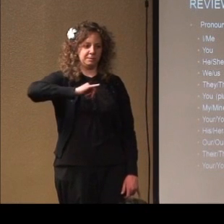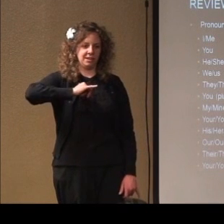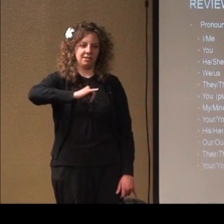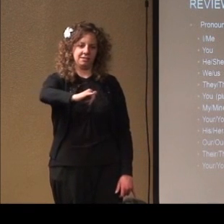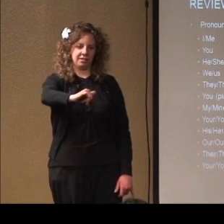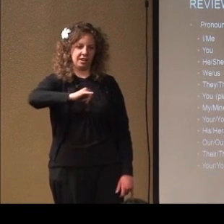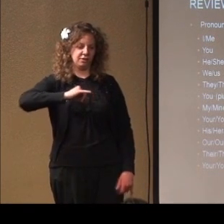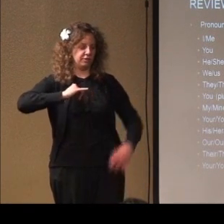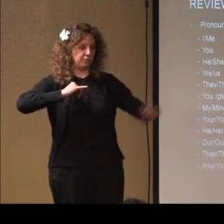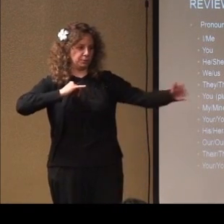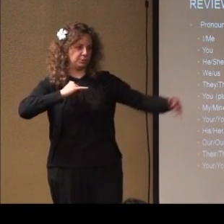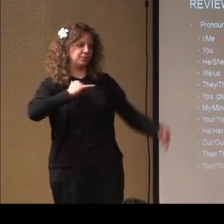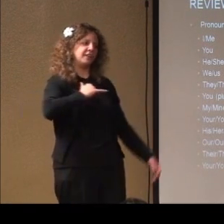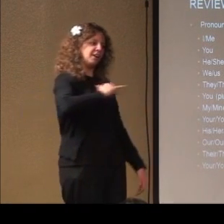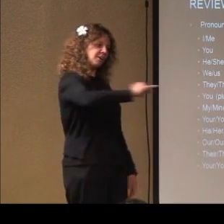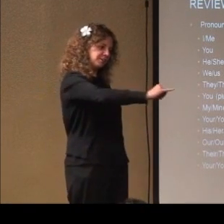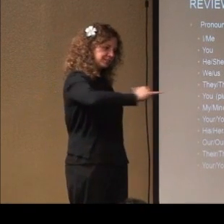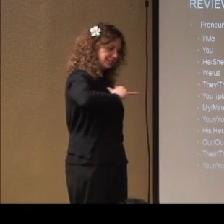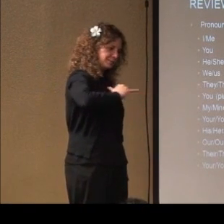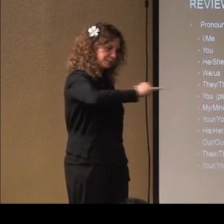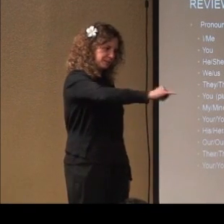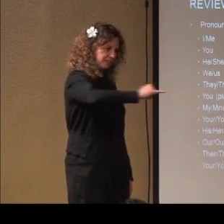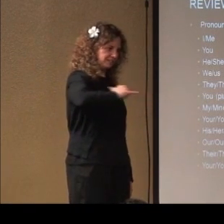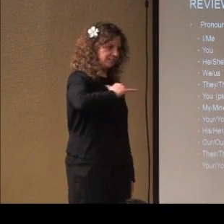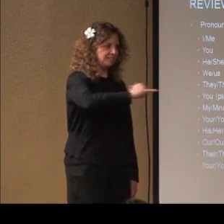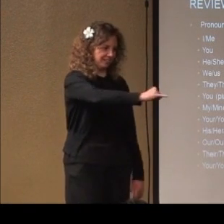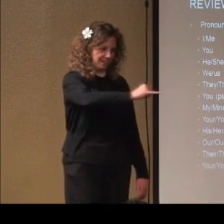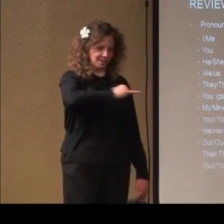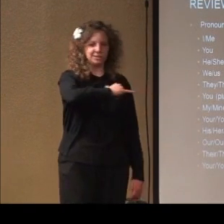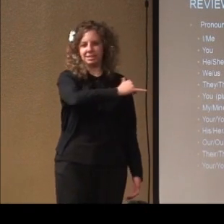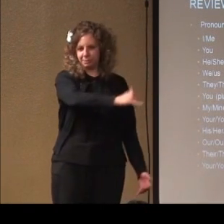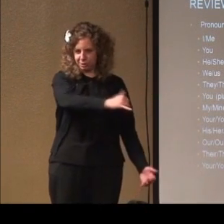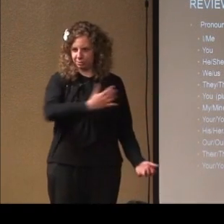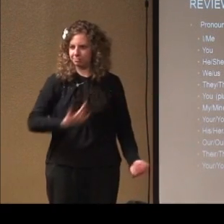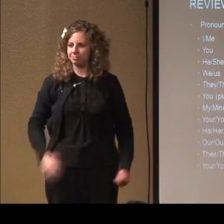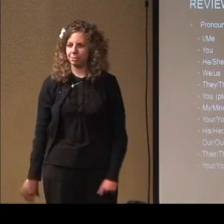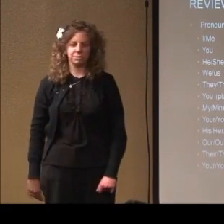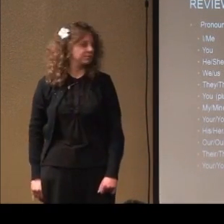me, okay? Or if the person's over here, oh, same as me, okay? Or same as you.